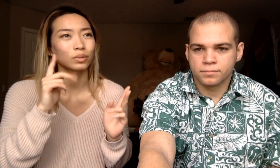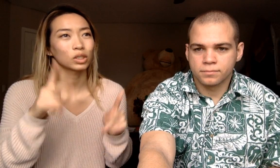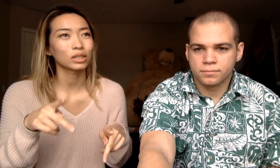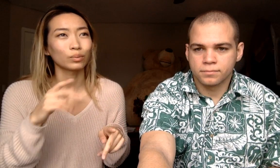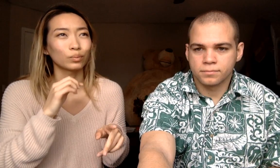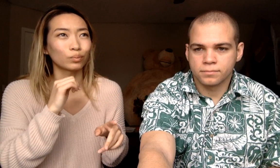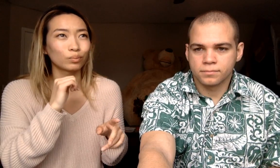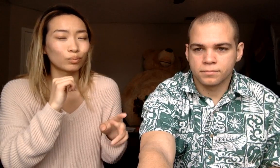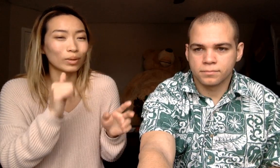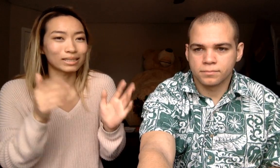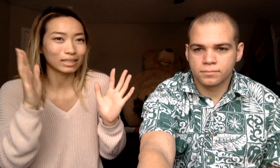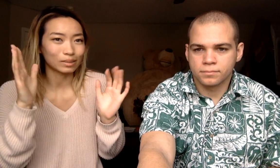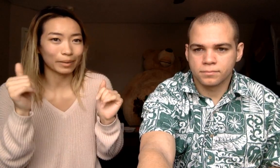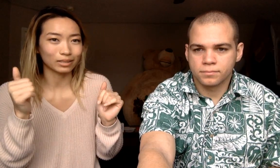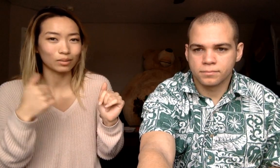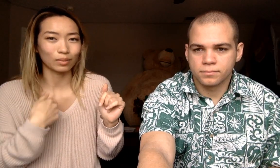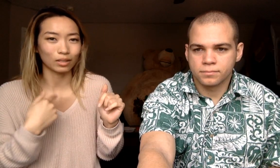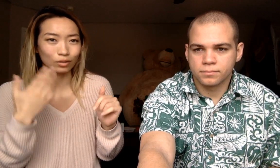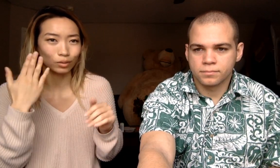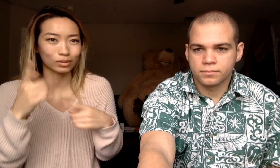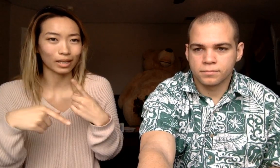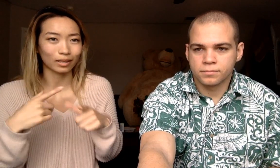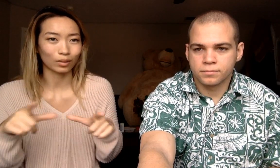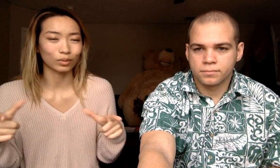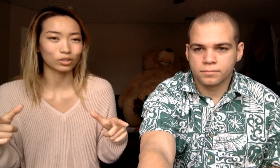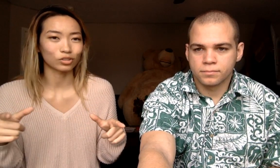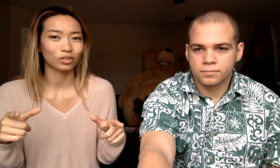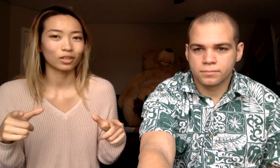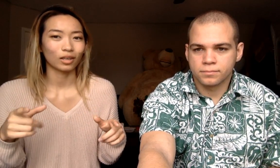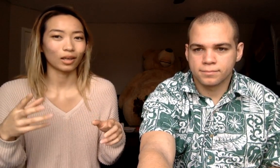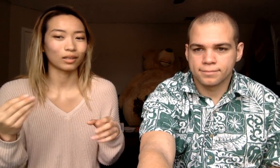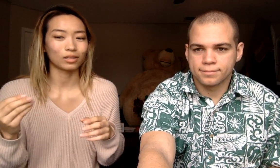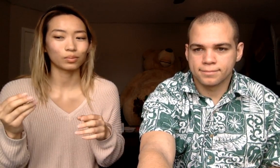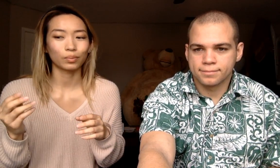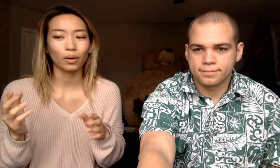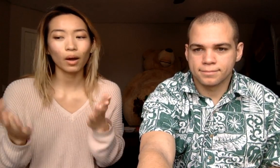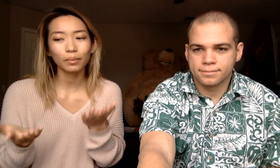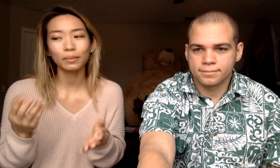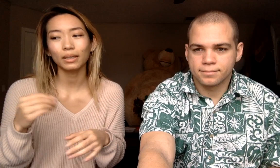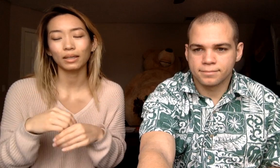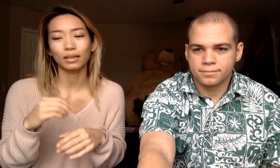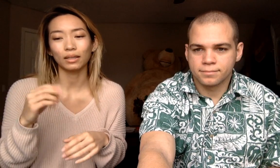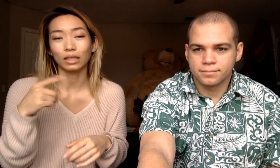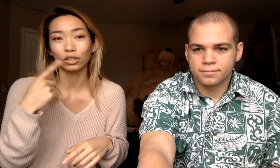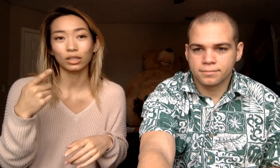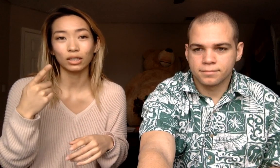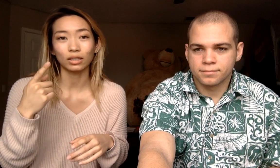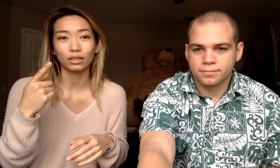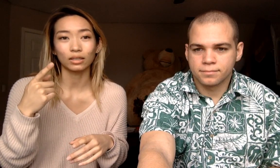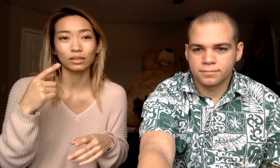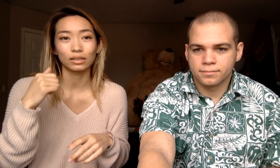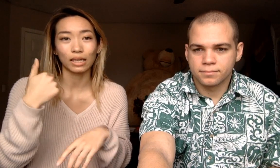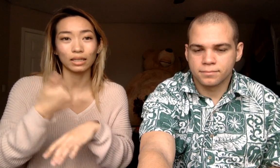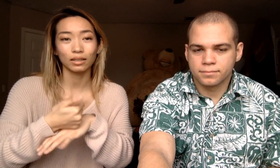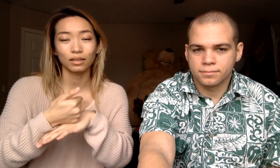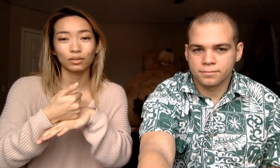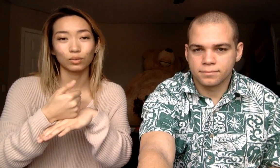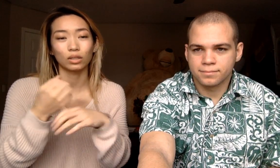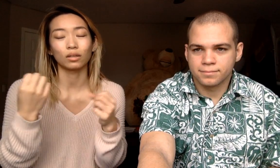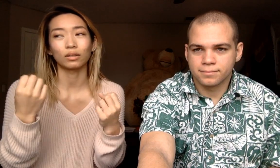person wasn't expecting me to know sign language, and it's probably in a hearing setting with like a